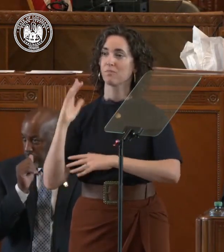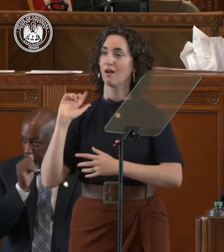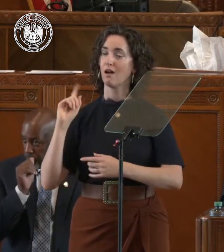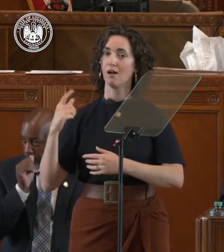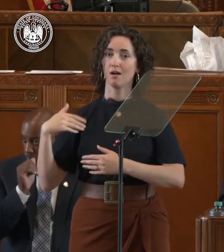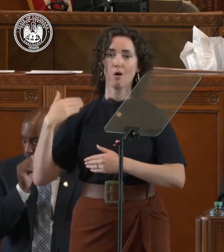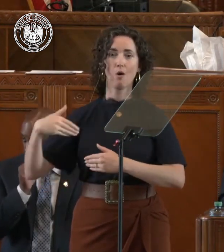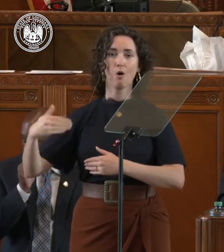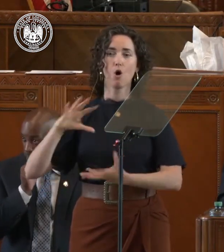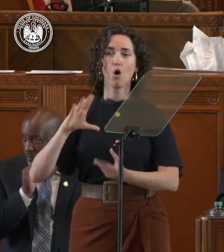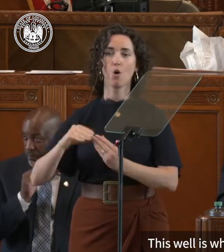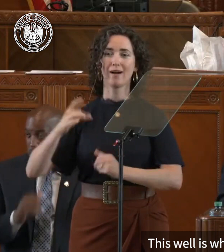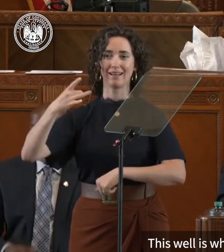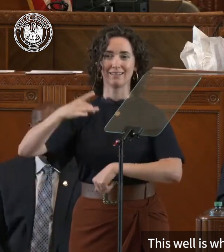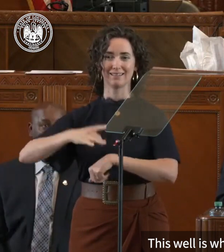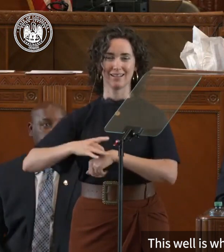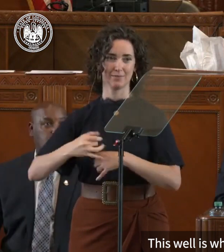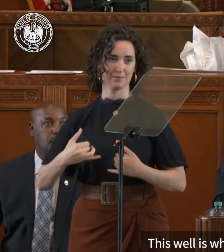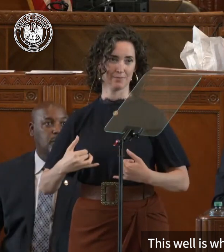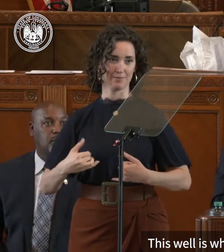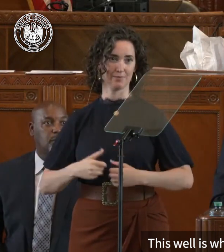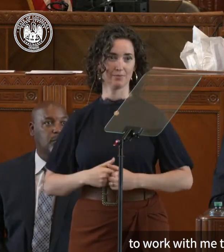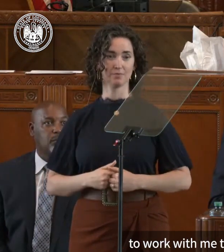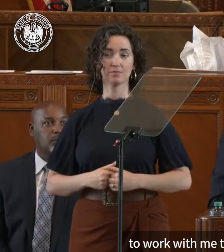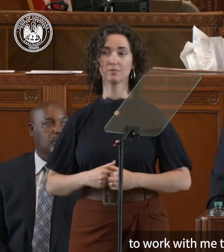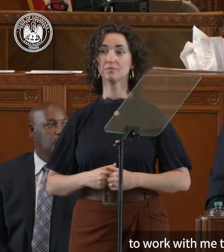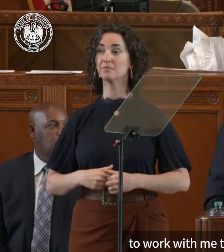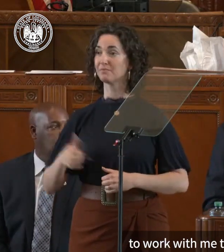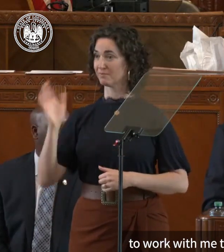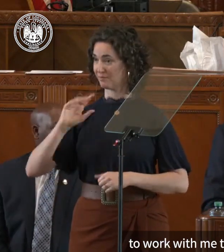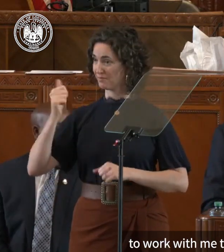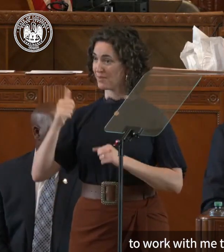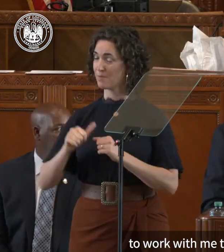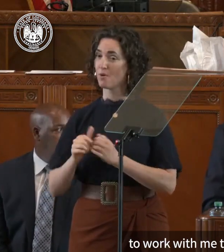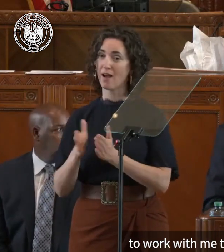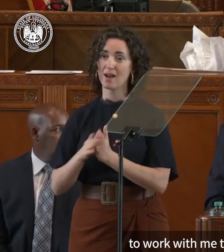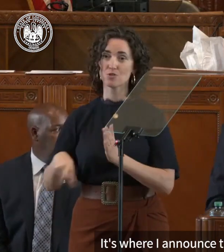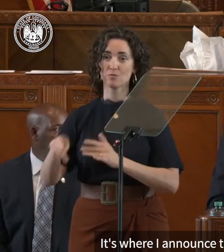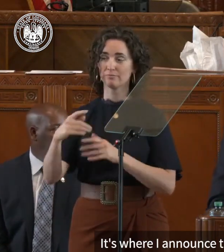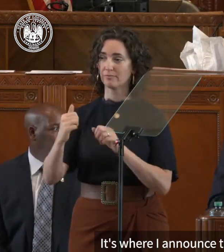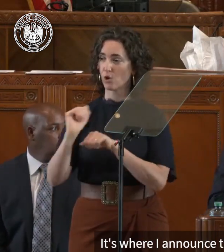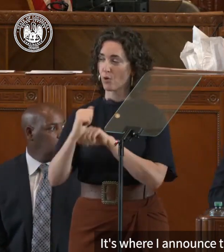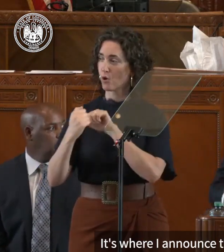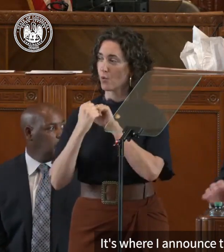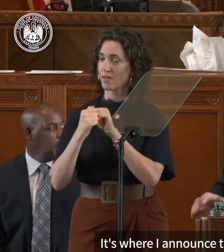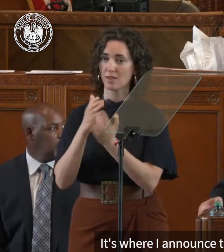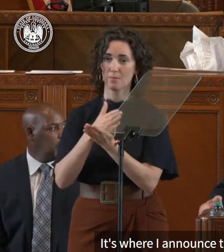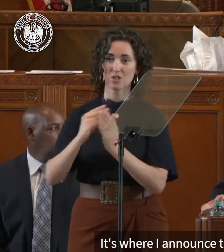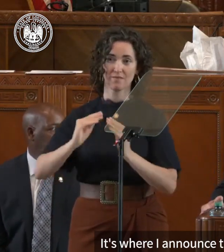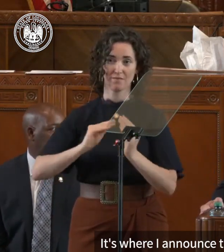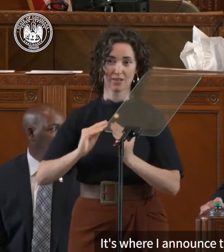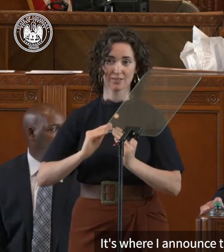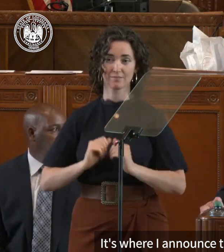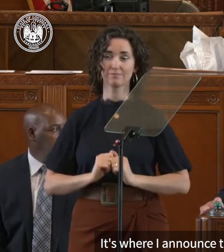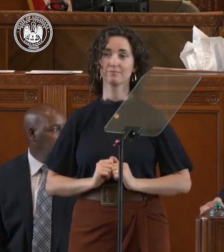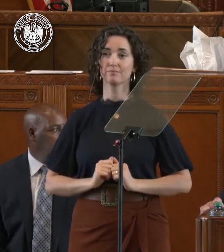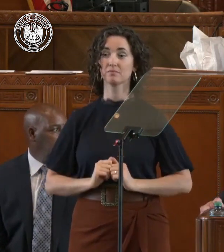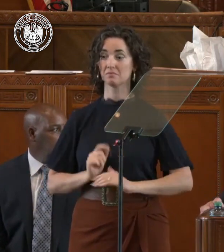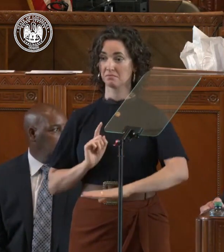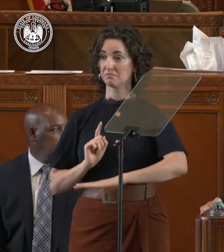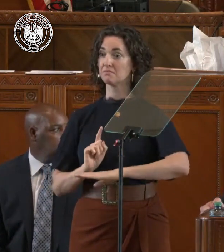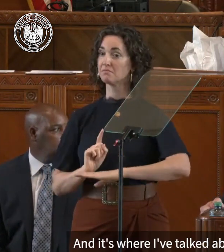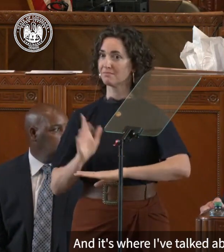address. This well is where I asked you to work with me to fix our budget. It's where I announced the first case of